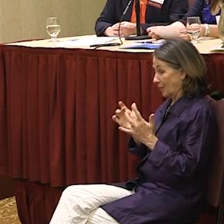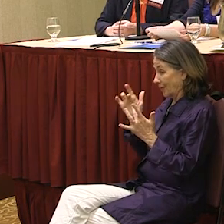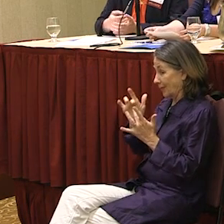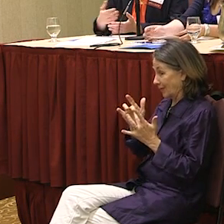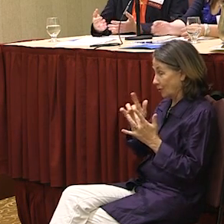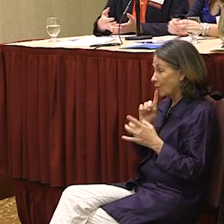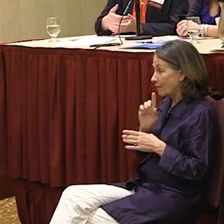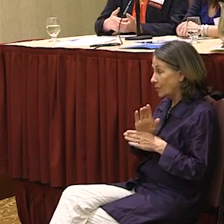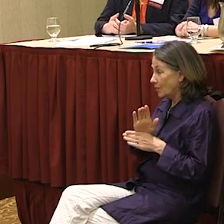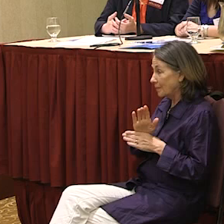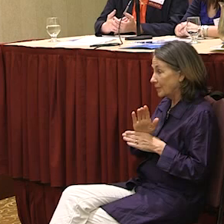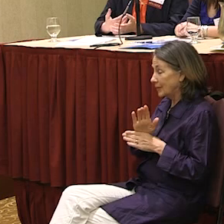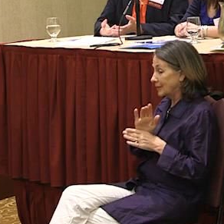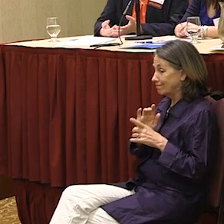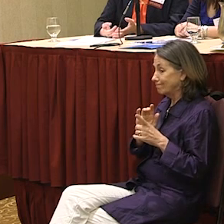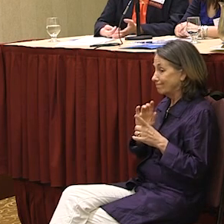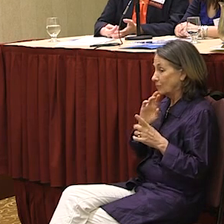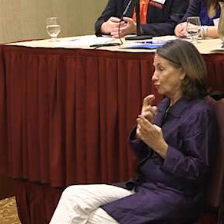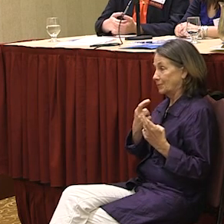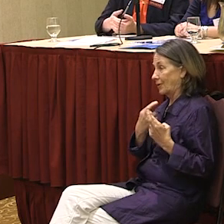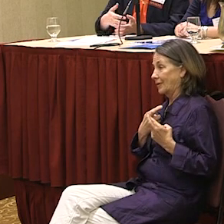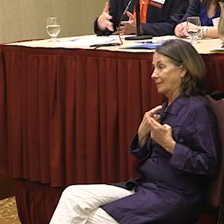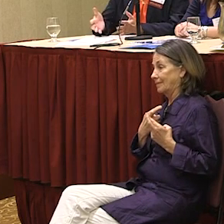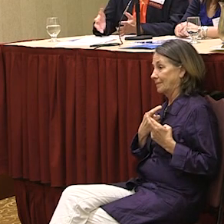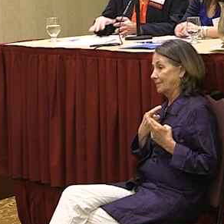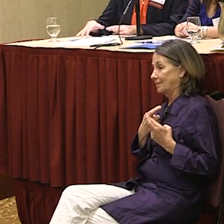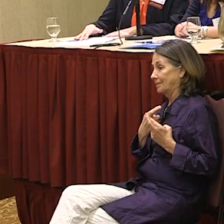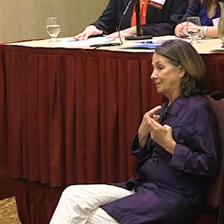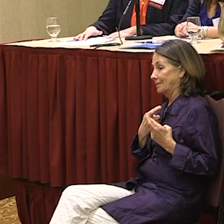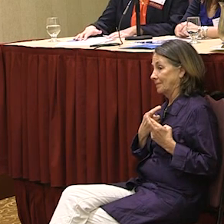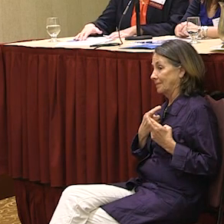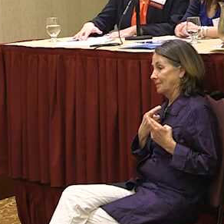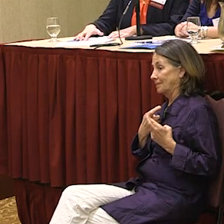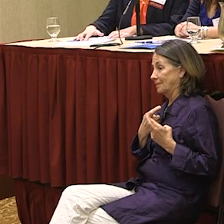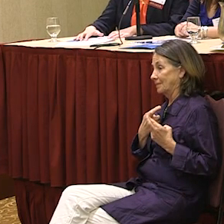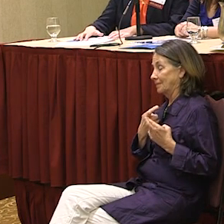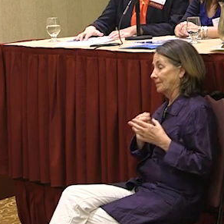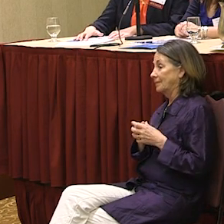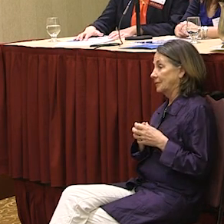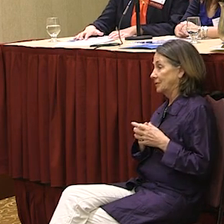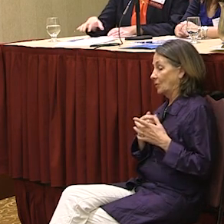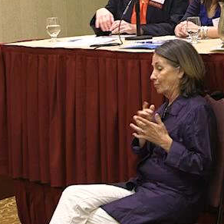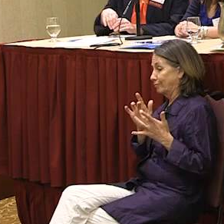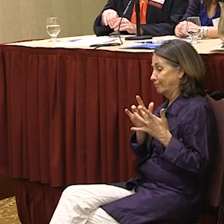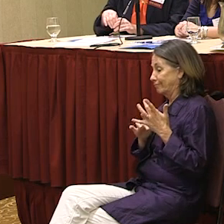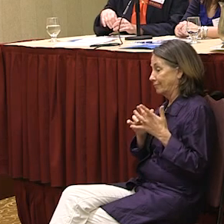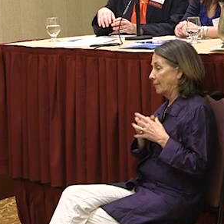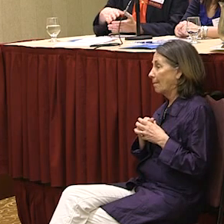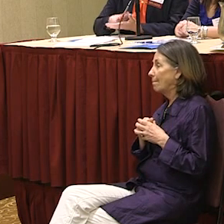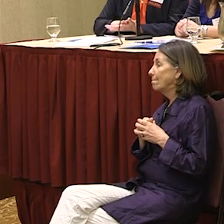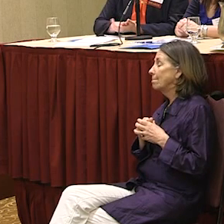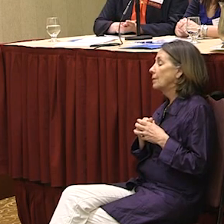behavioral health agency, they did not respond or interact with us at the primary care office at all.